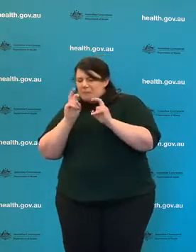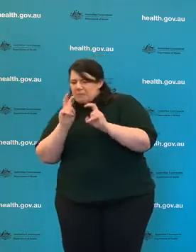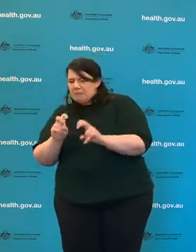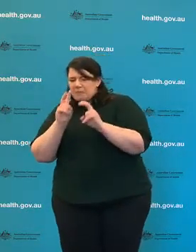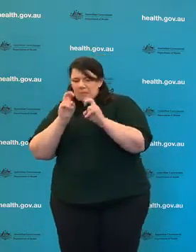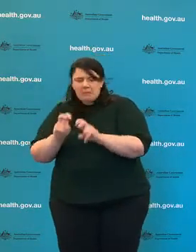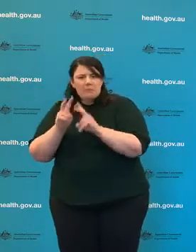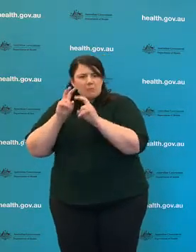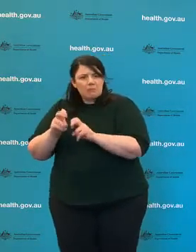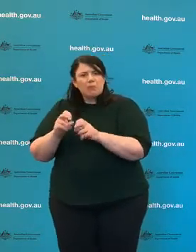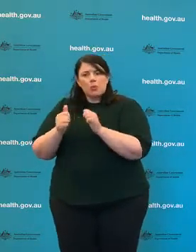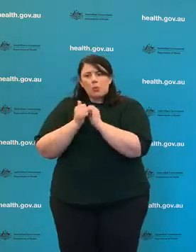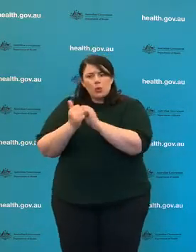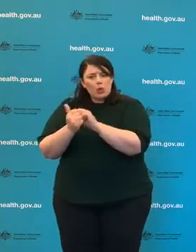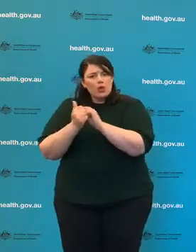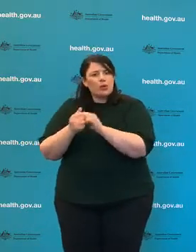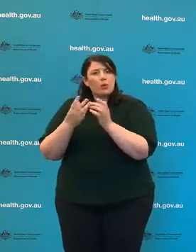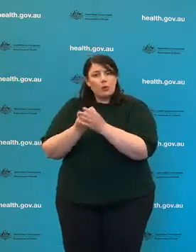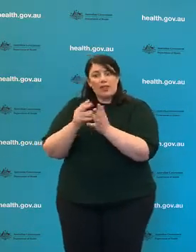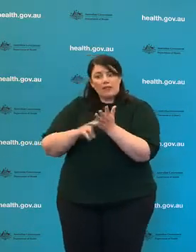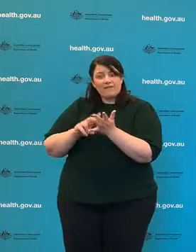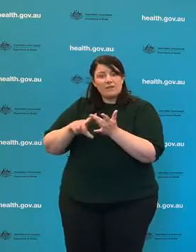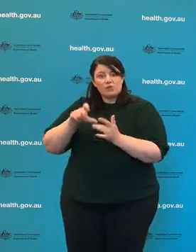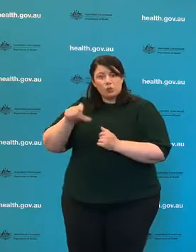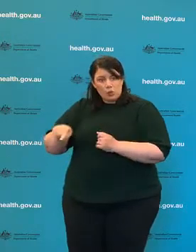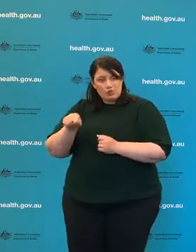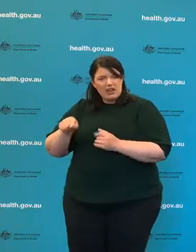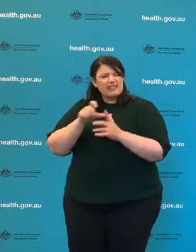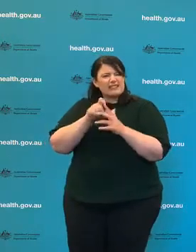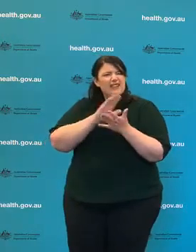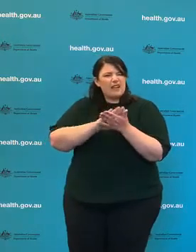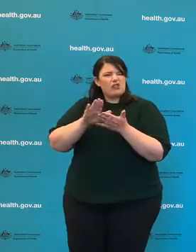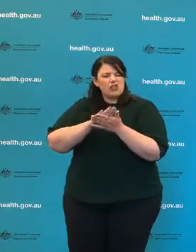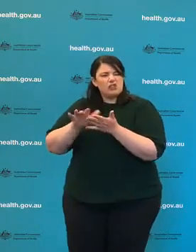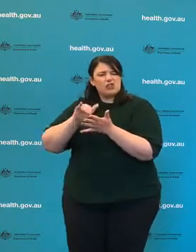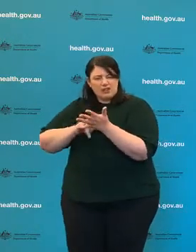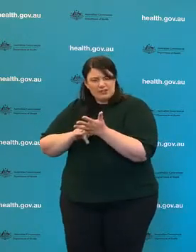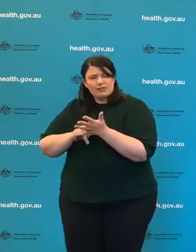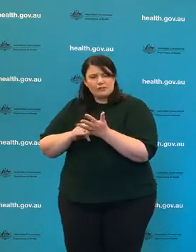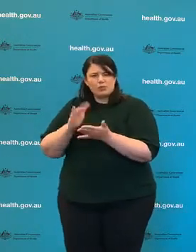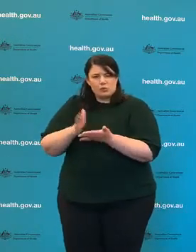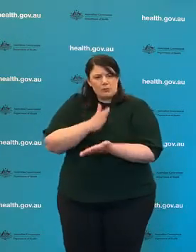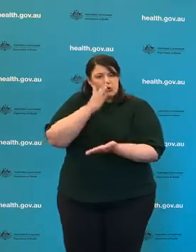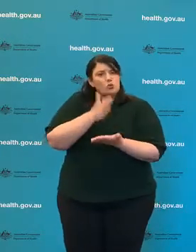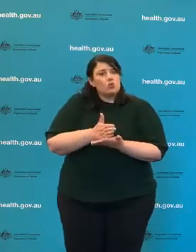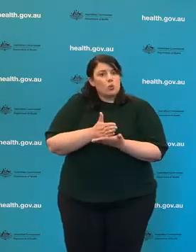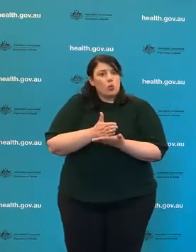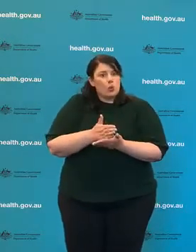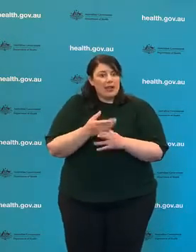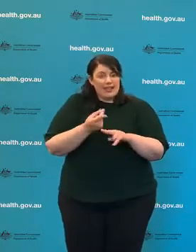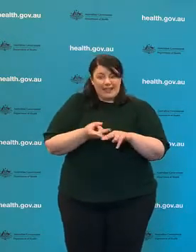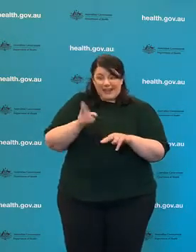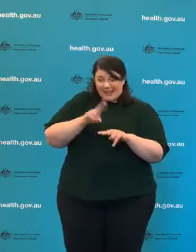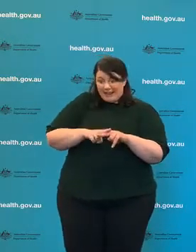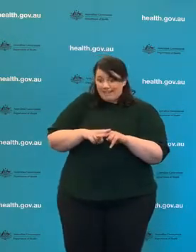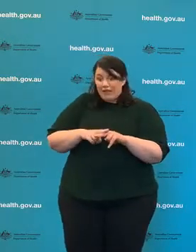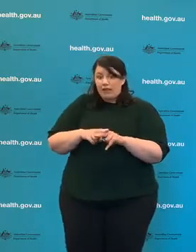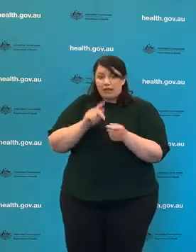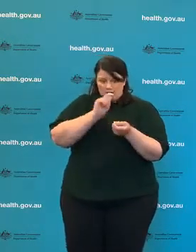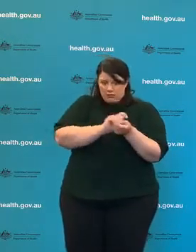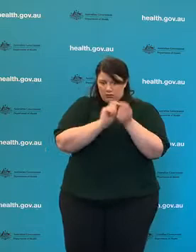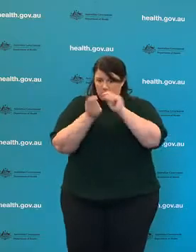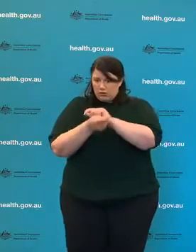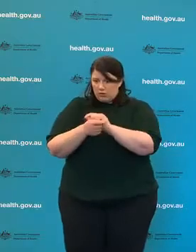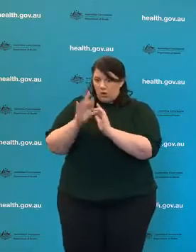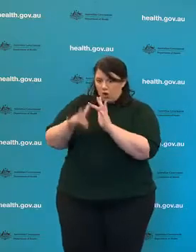alongside senior colleagues in DHHS to ensure that where a process can be digitalised,